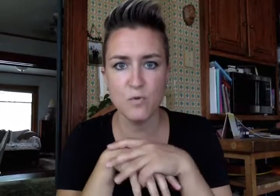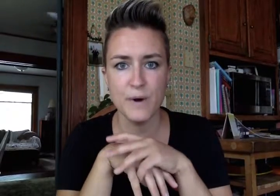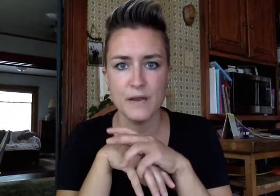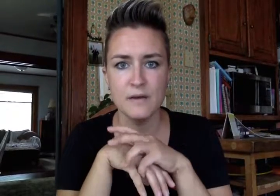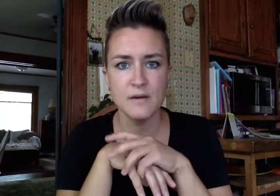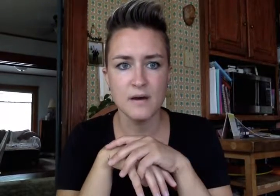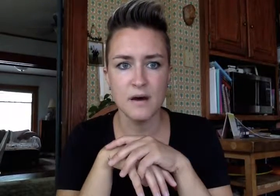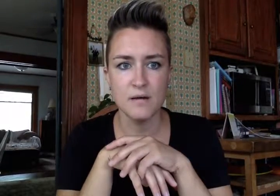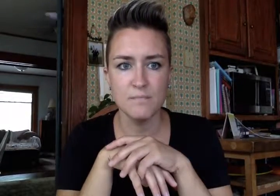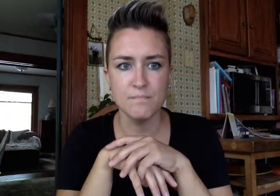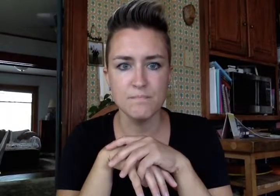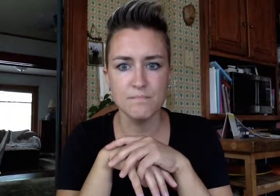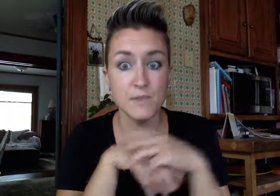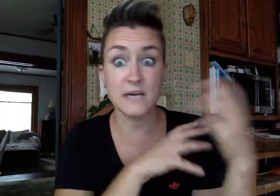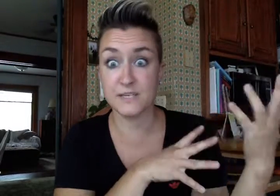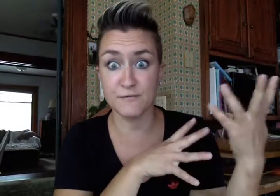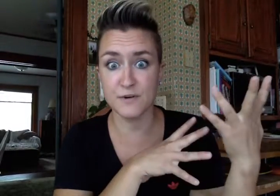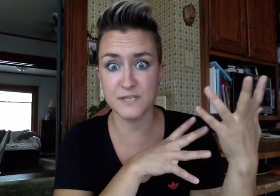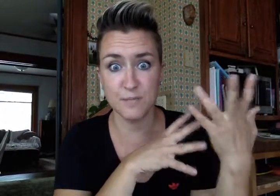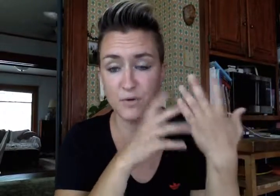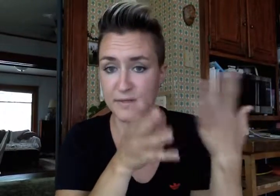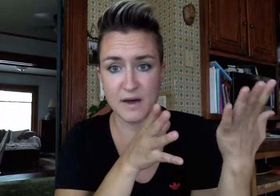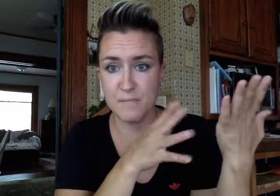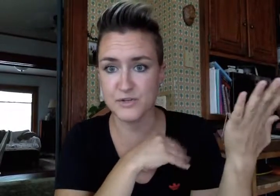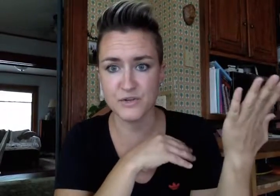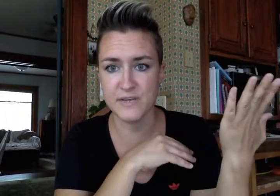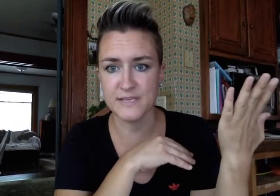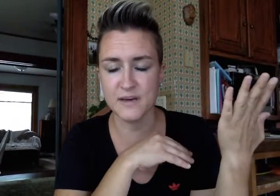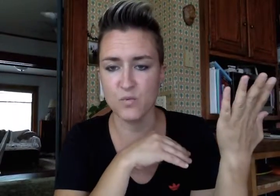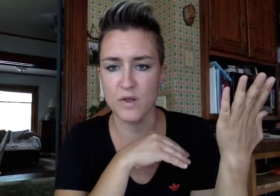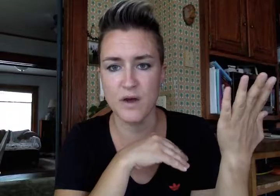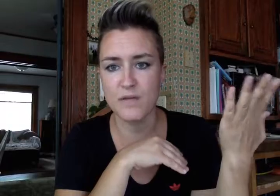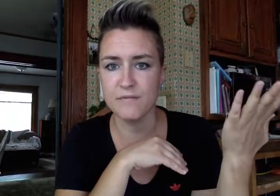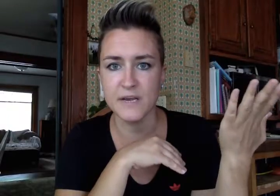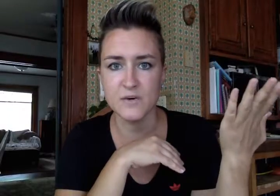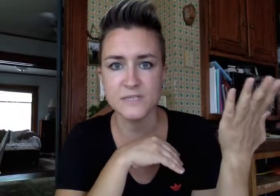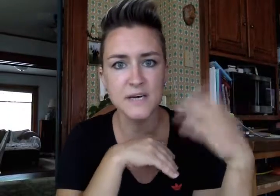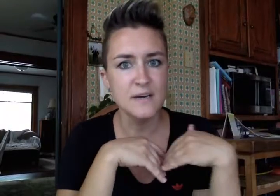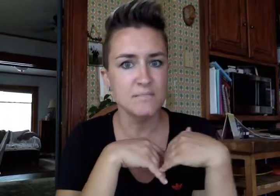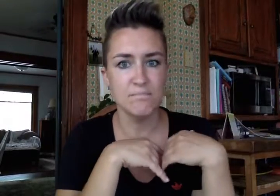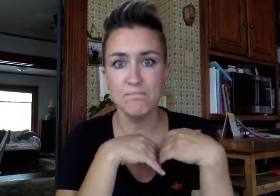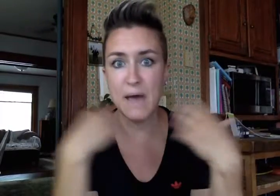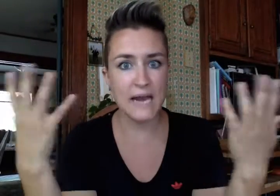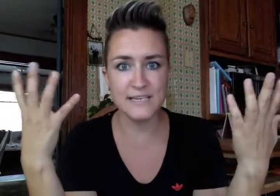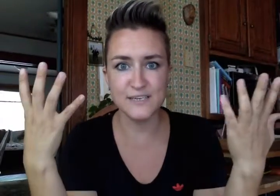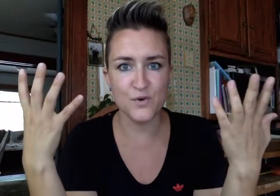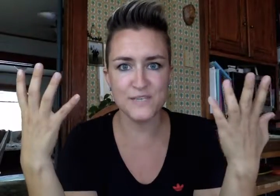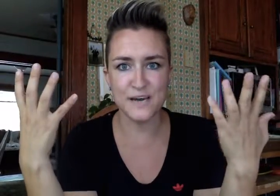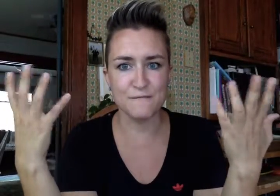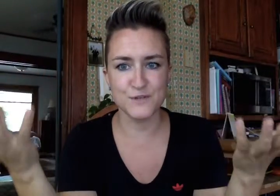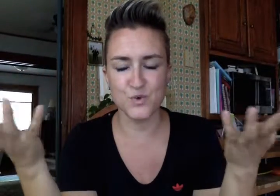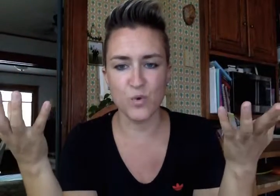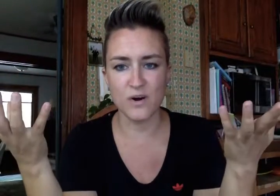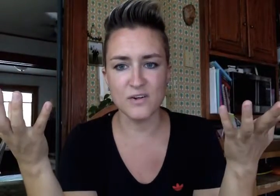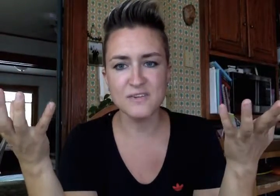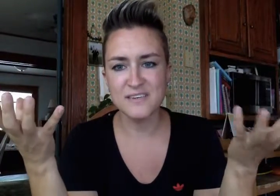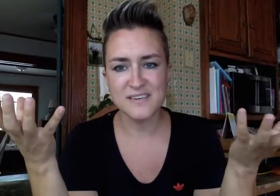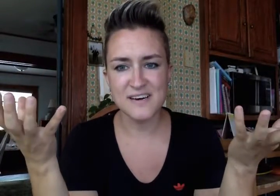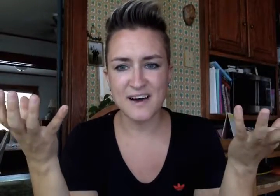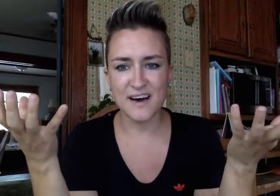but last year, for example, I think I mentioned this on one of the other videos. Maddie didn't know the sign for squirrel, and